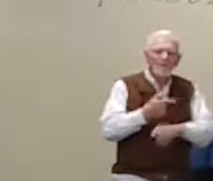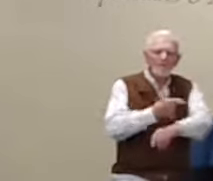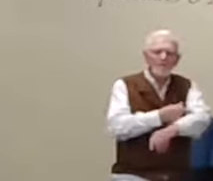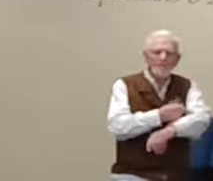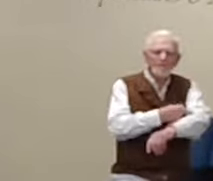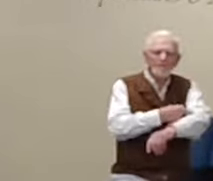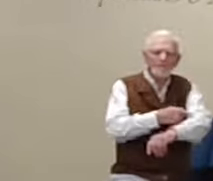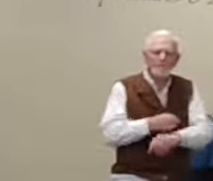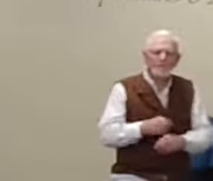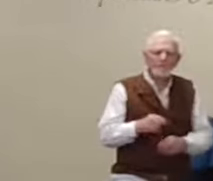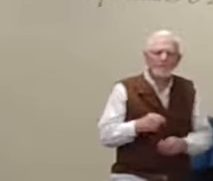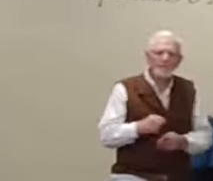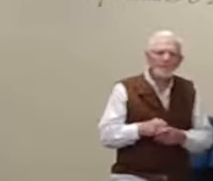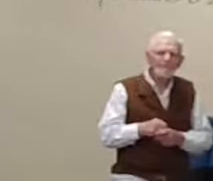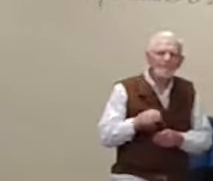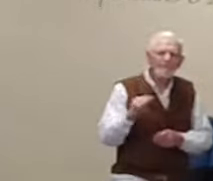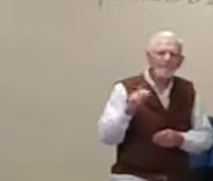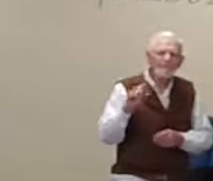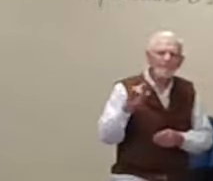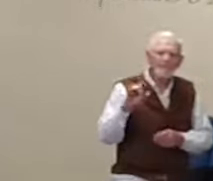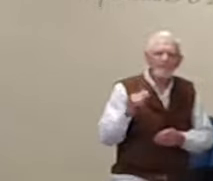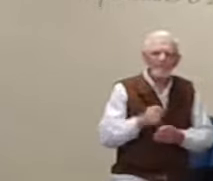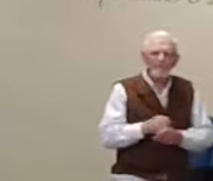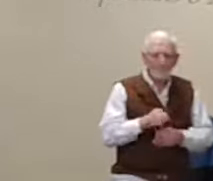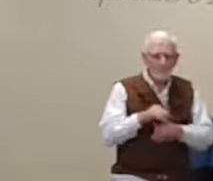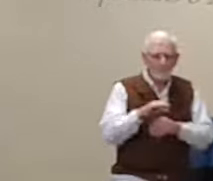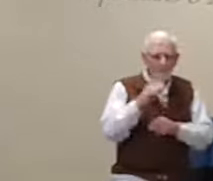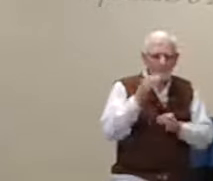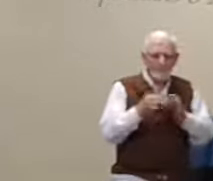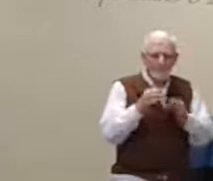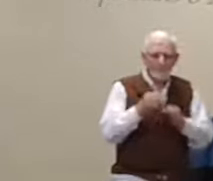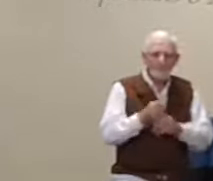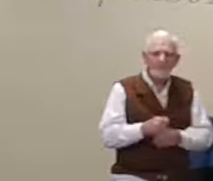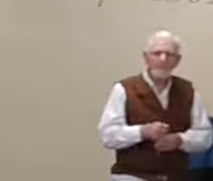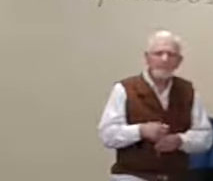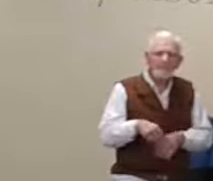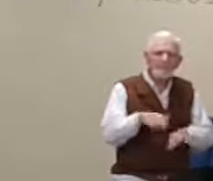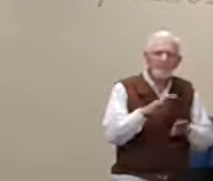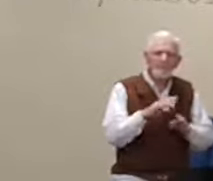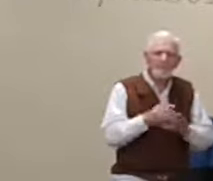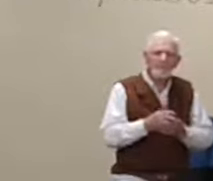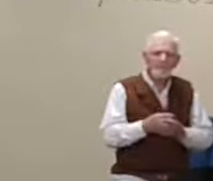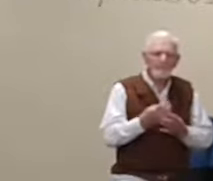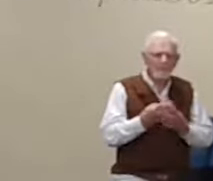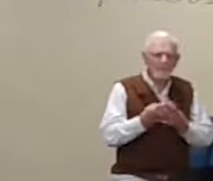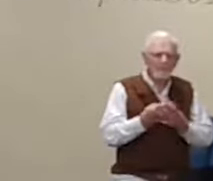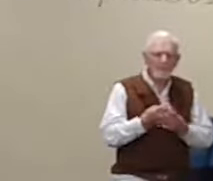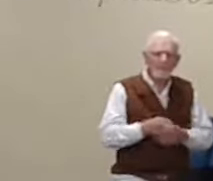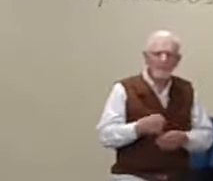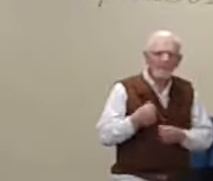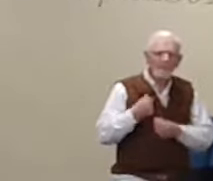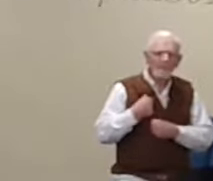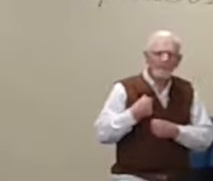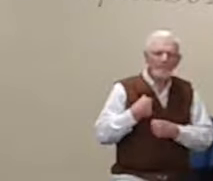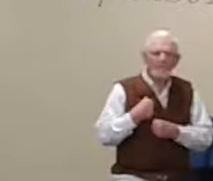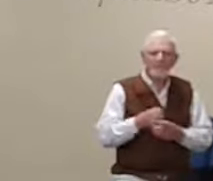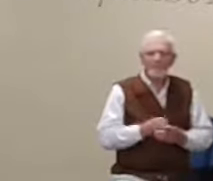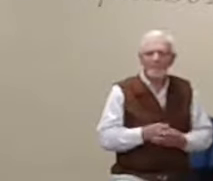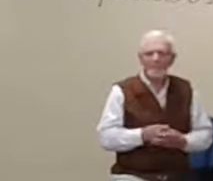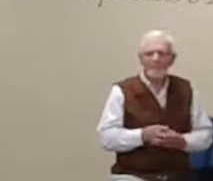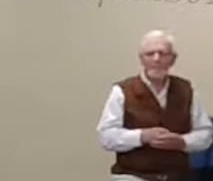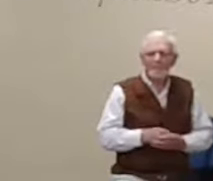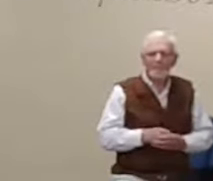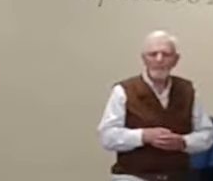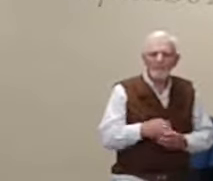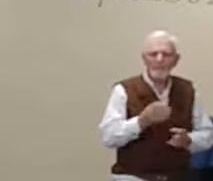dealing cocaine, got sent to, said to the judge. The judge said, you can go to prison, you can go to the military, you can go to this thing